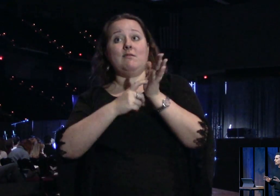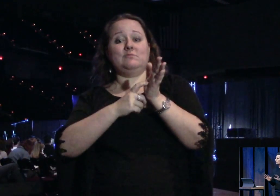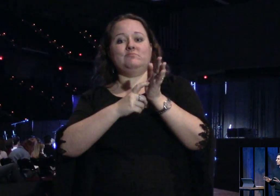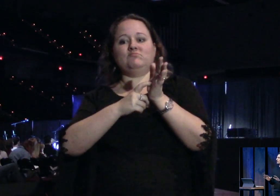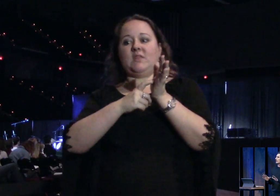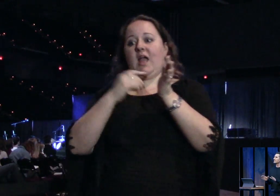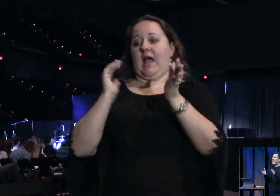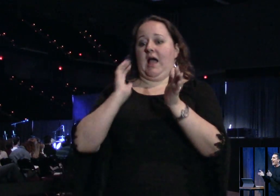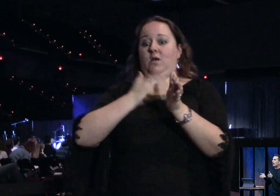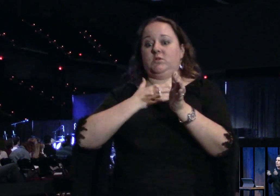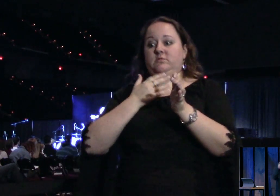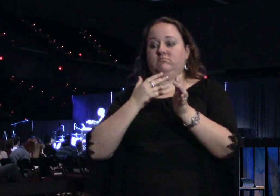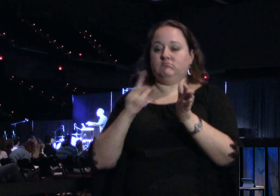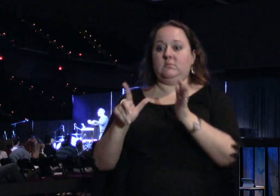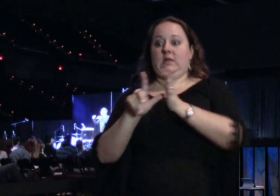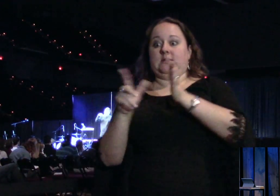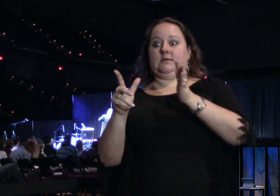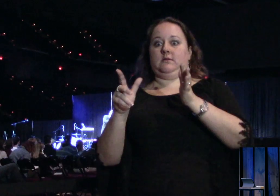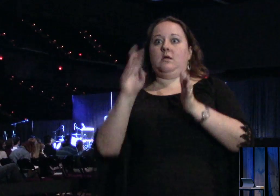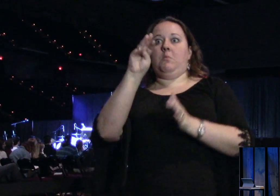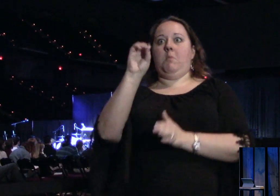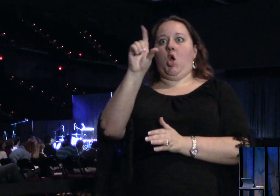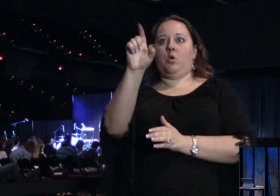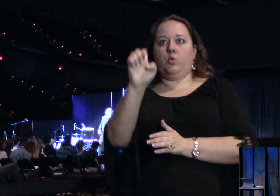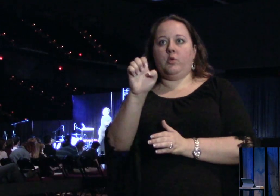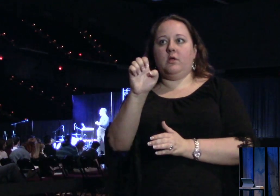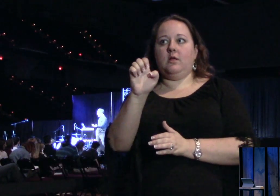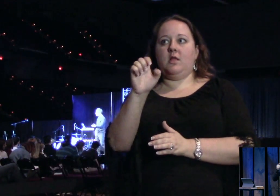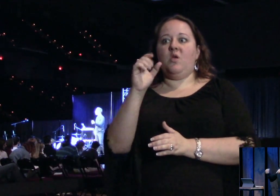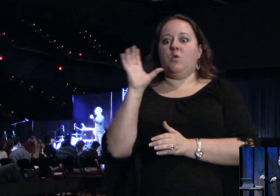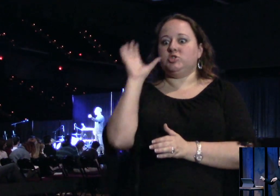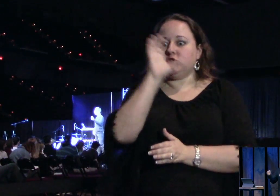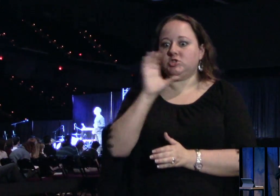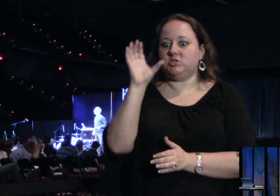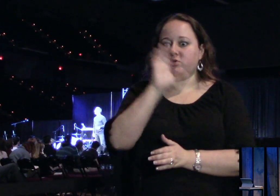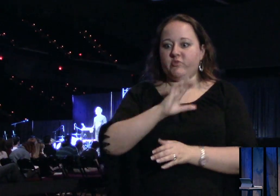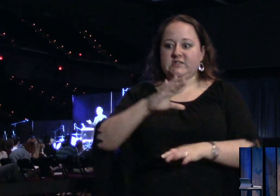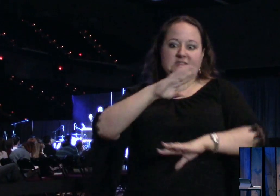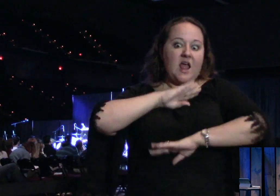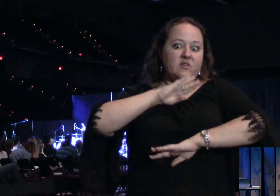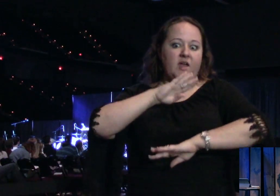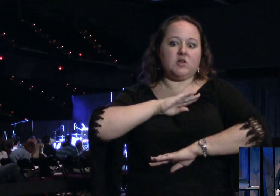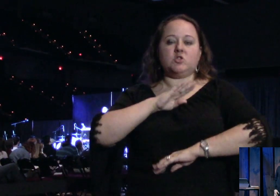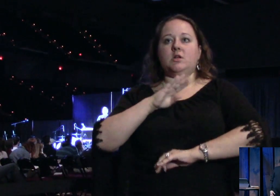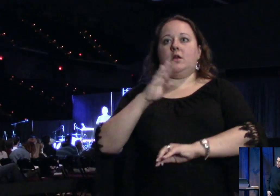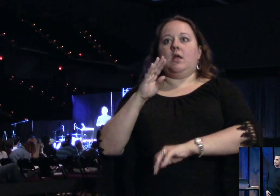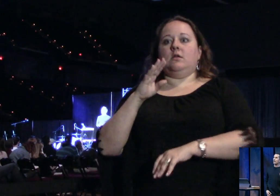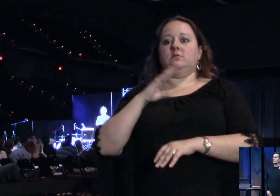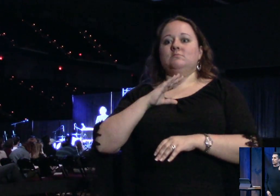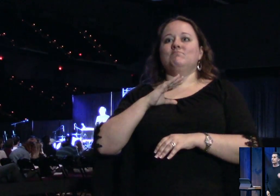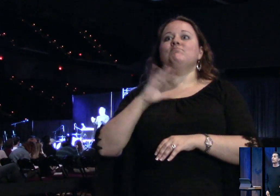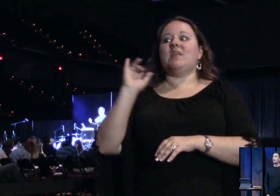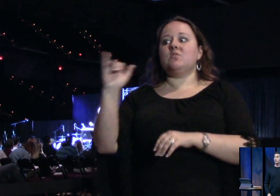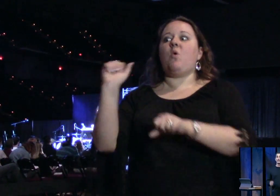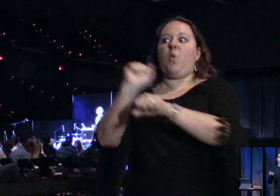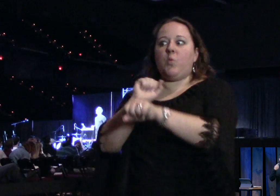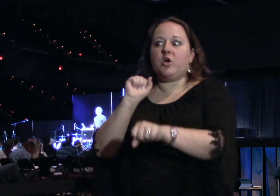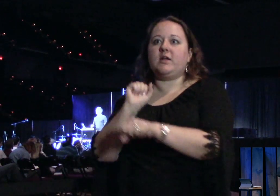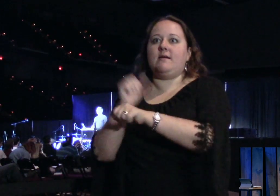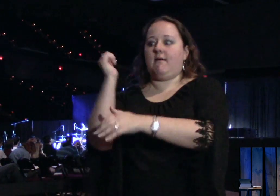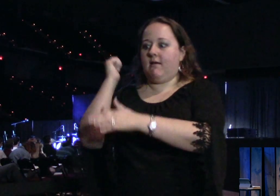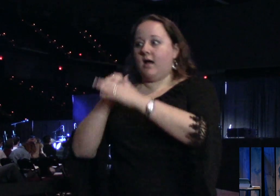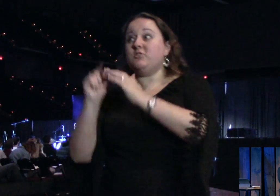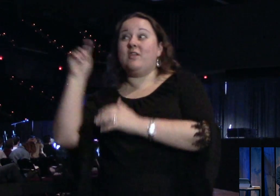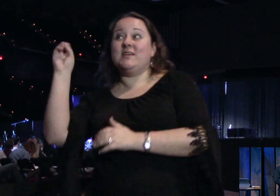what you need to realize. Our default mode, the place that we will naturally look for satisfaction and fulfillment,